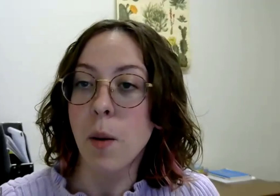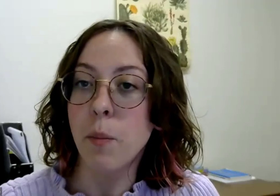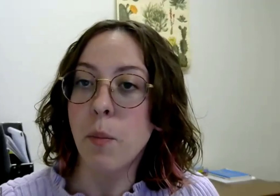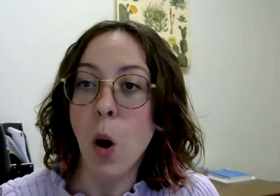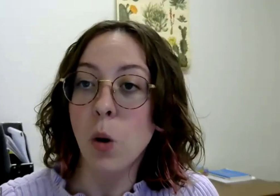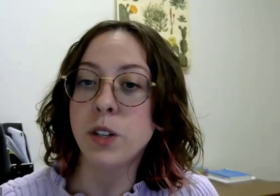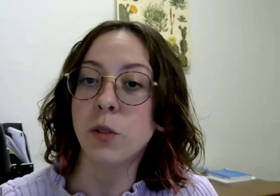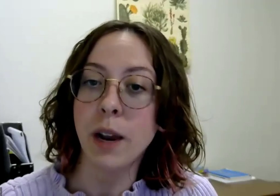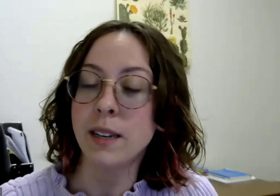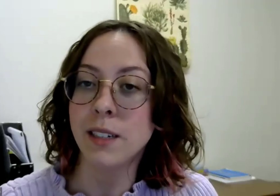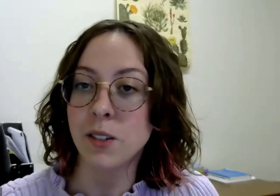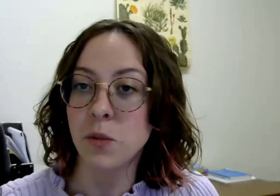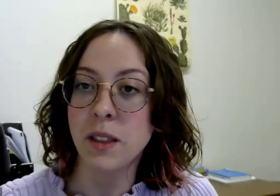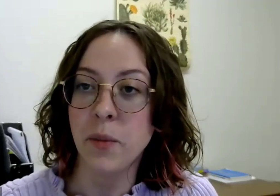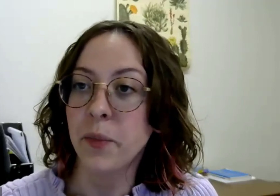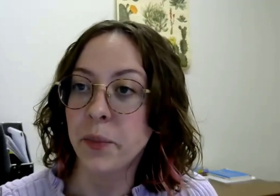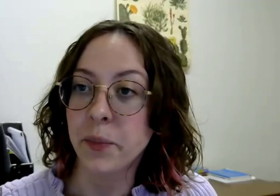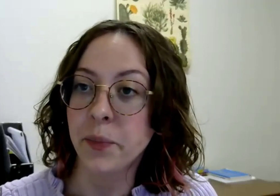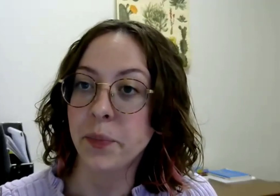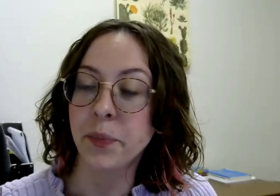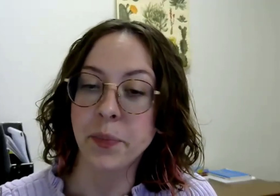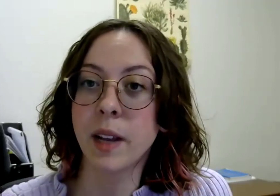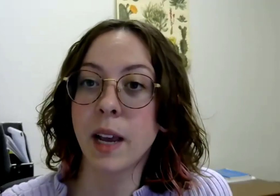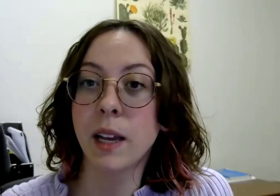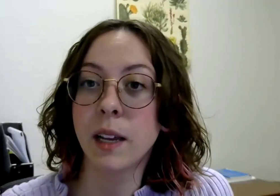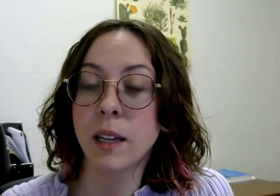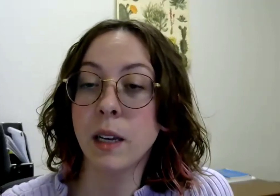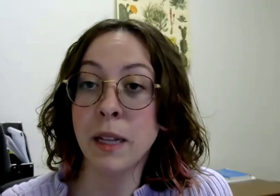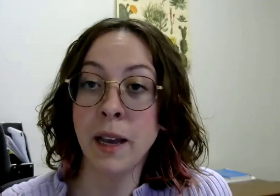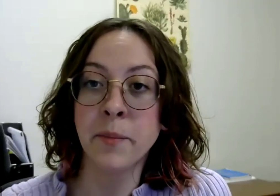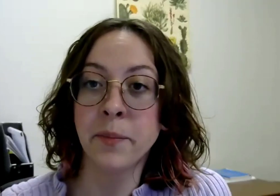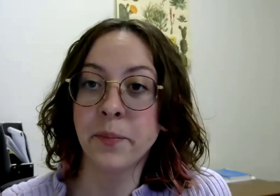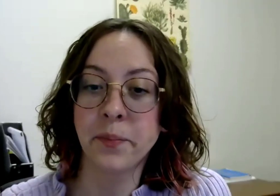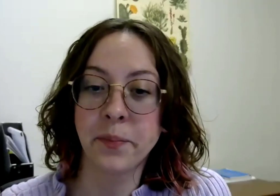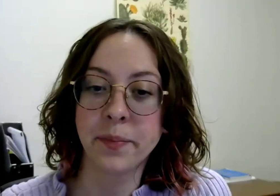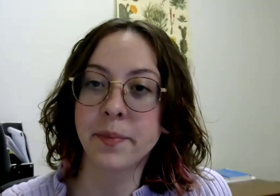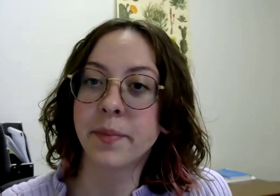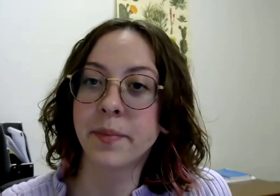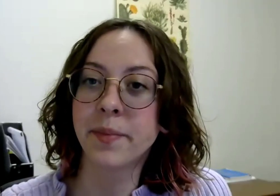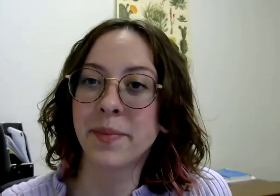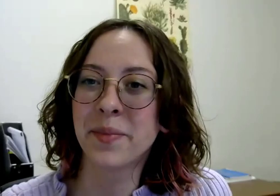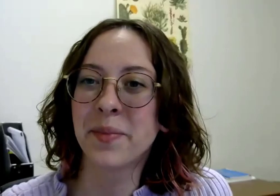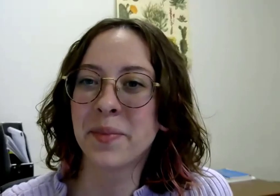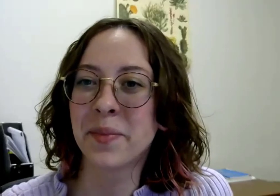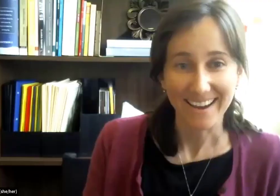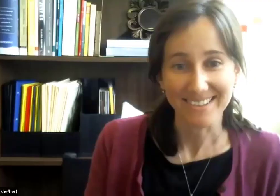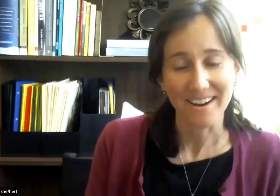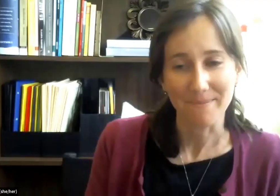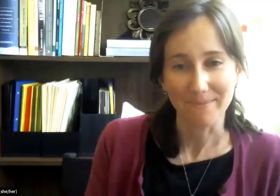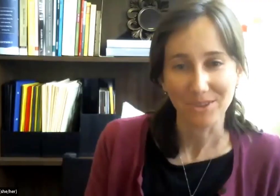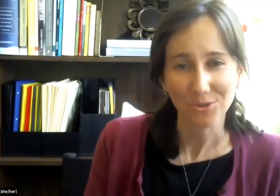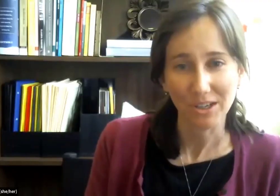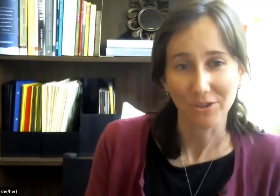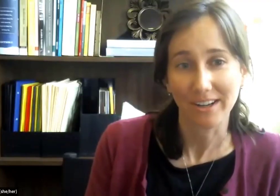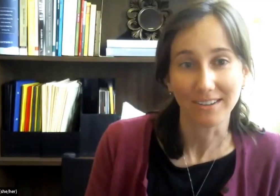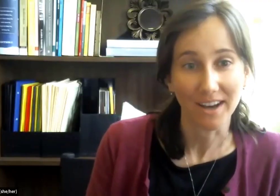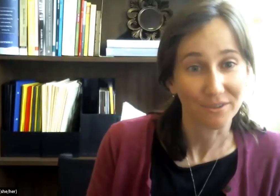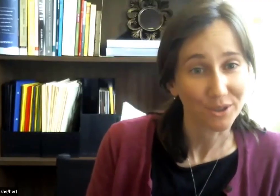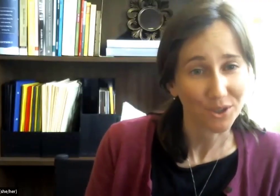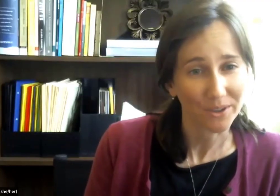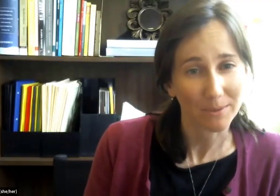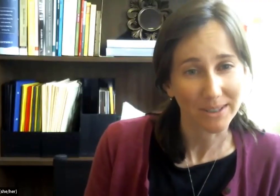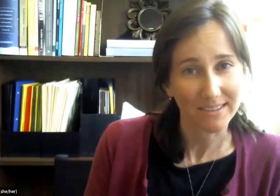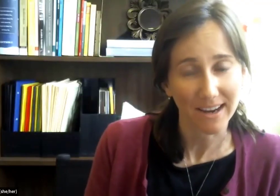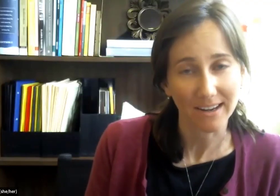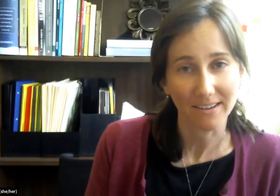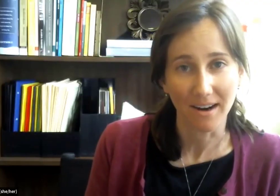taking home to their writing centers with them? Mila? Hi, yes, just reiterating a lot of